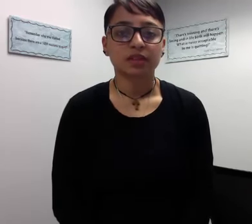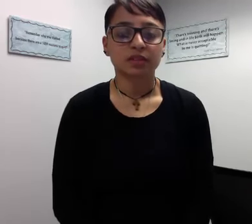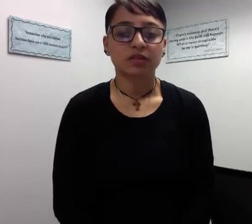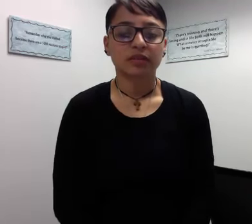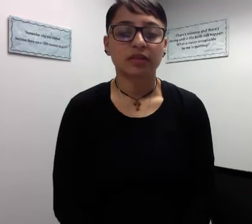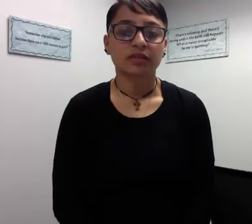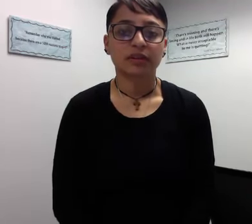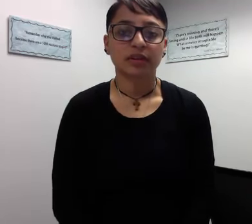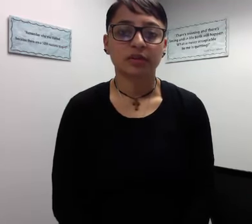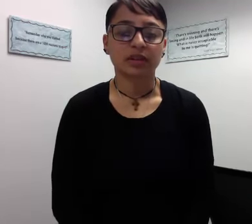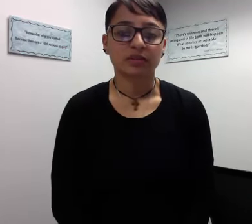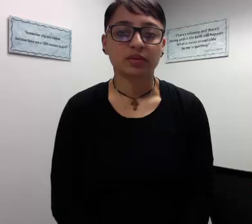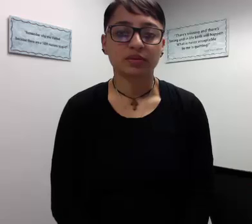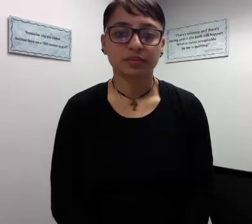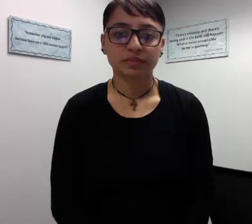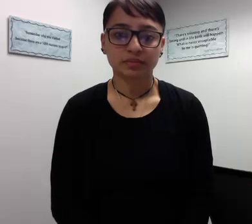to deaf and hard of hearing community as well.